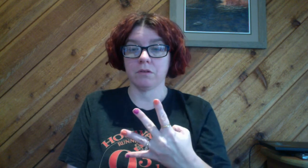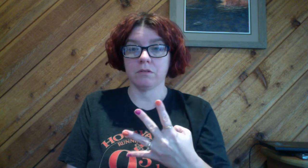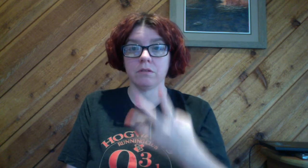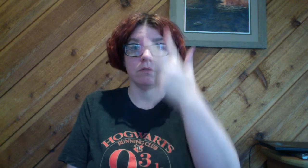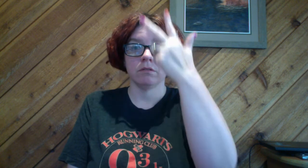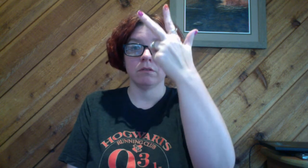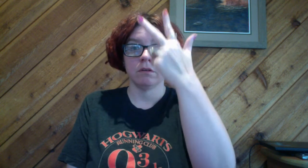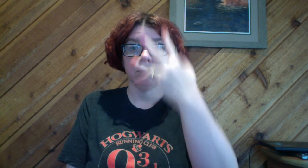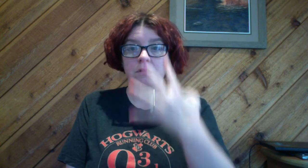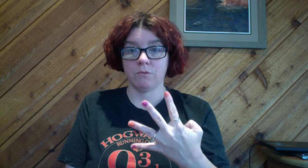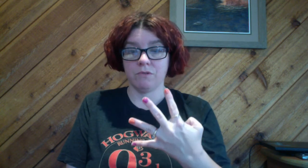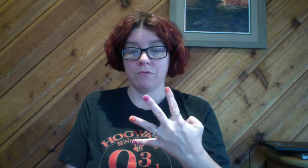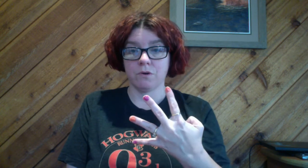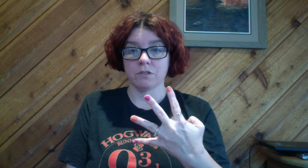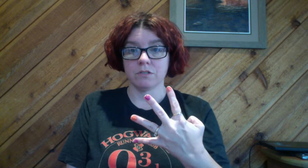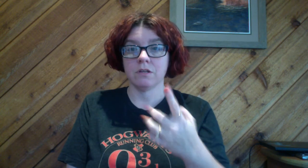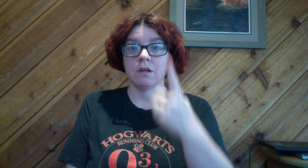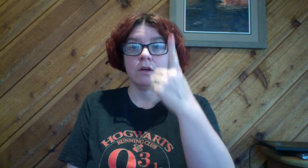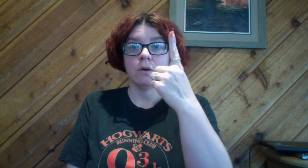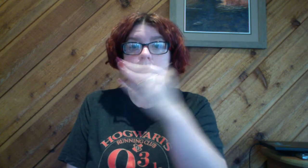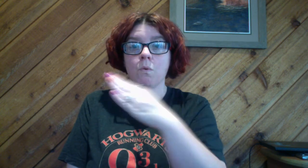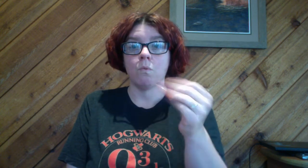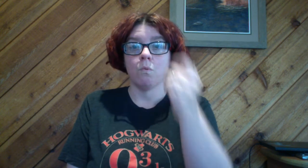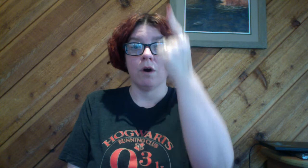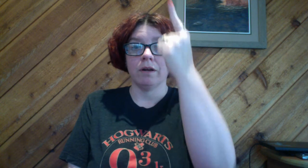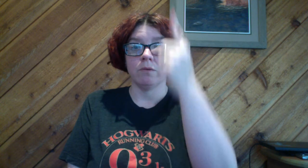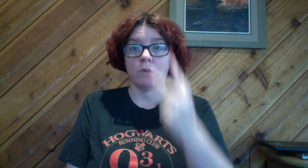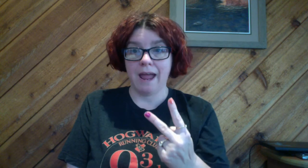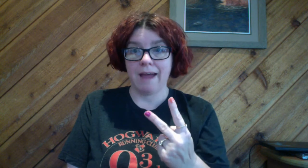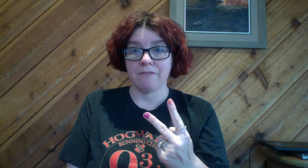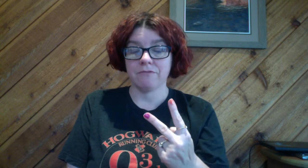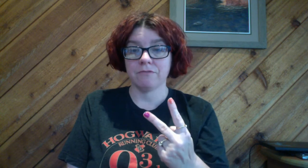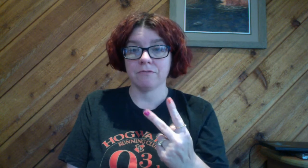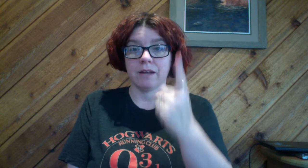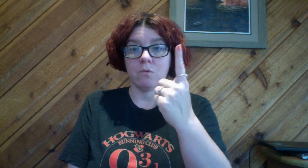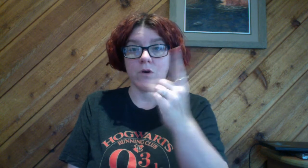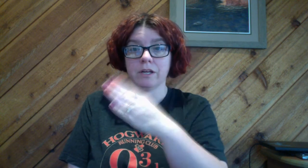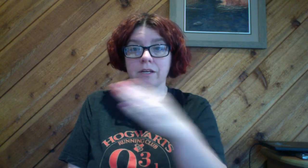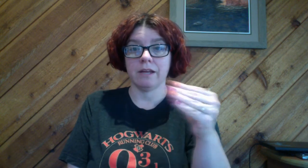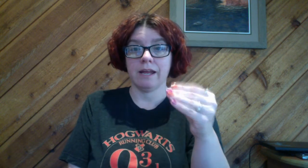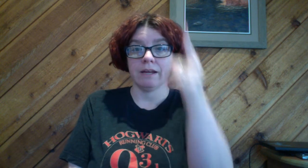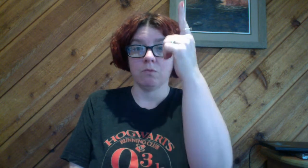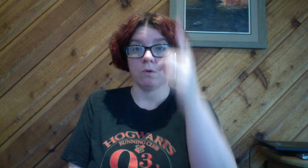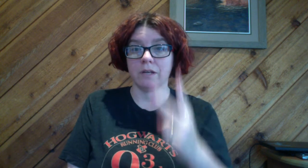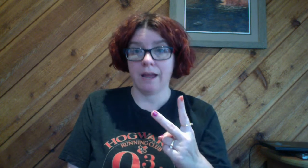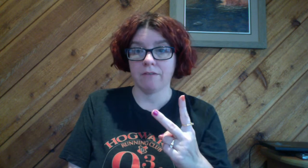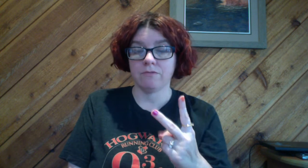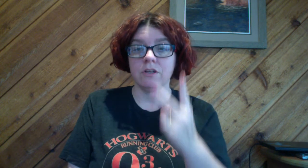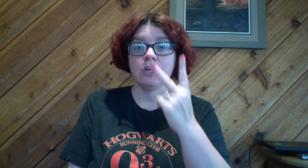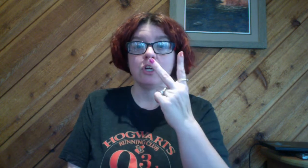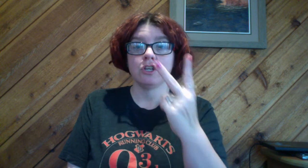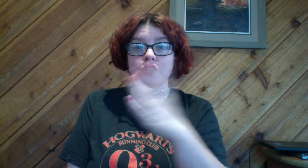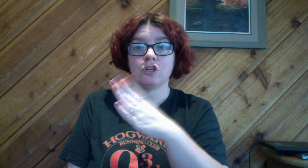1/4, 3/4, 1 1/2. Okay, 1 1/2.